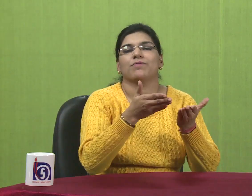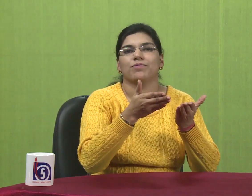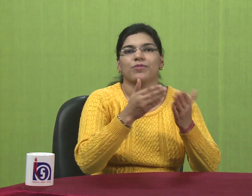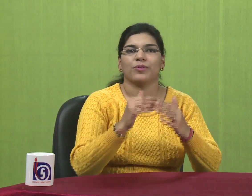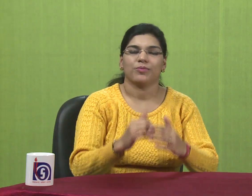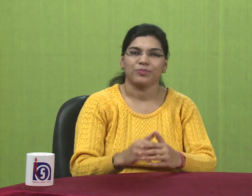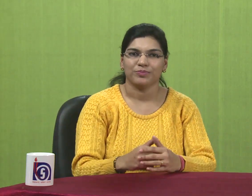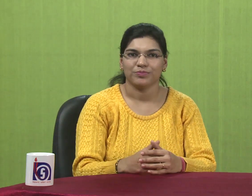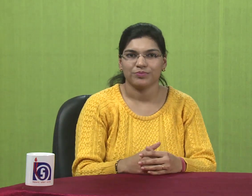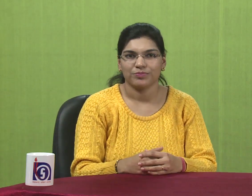want.